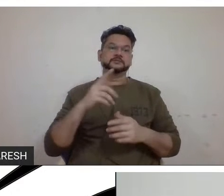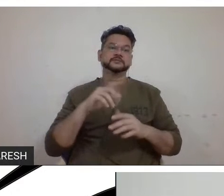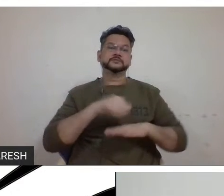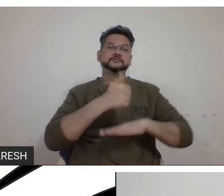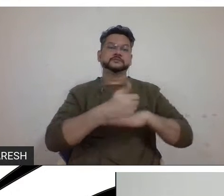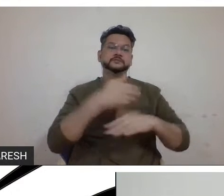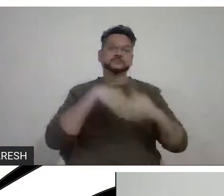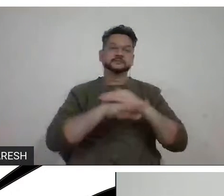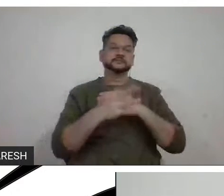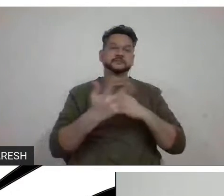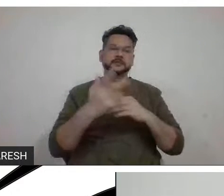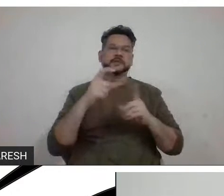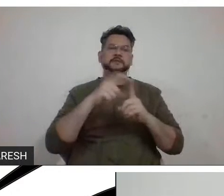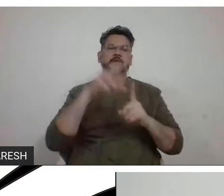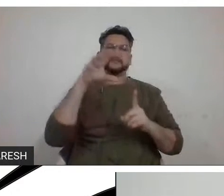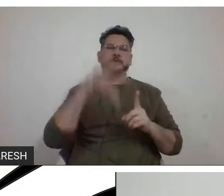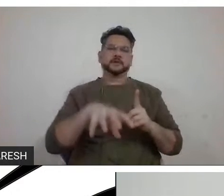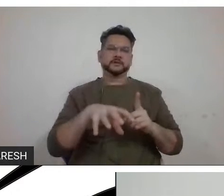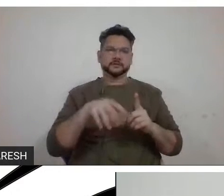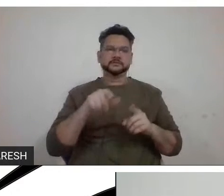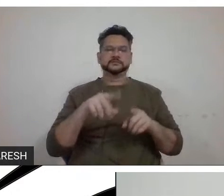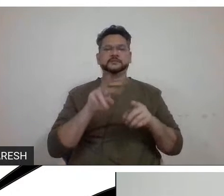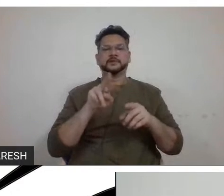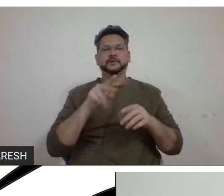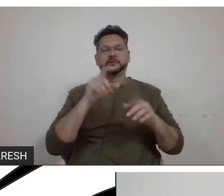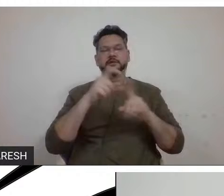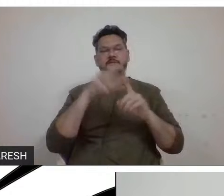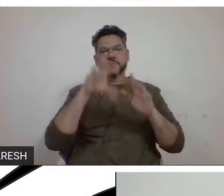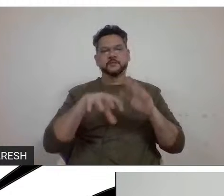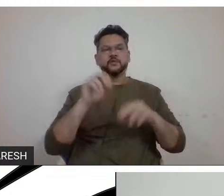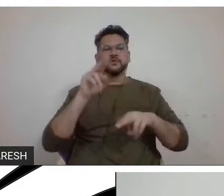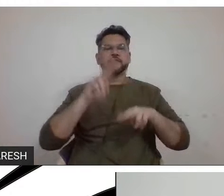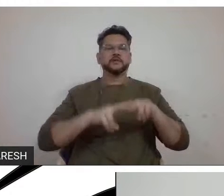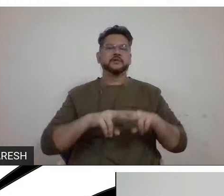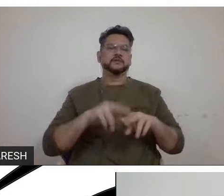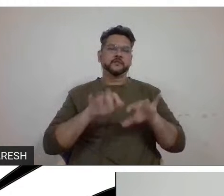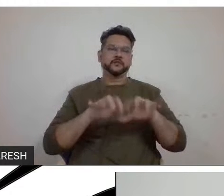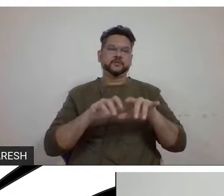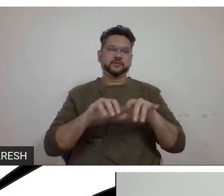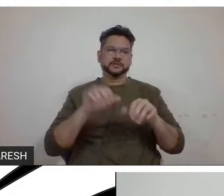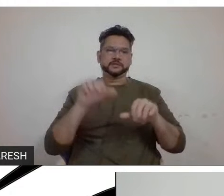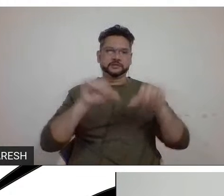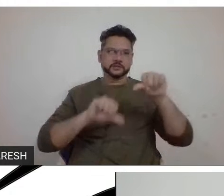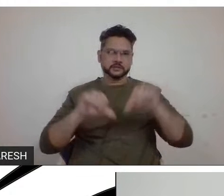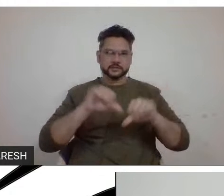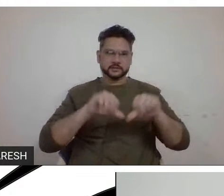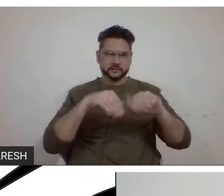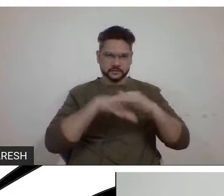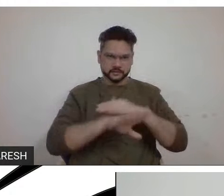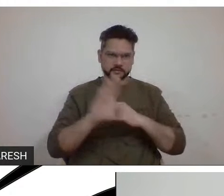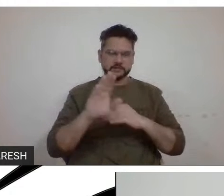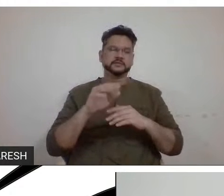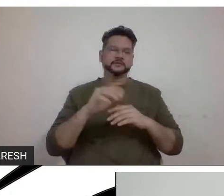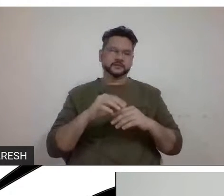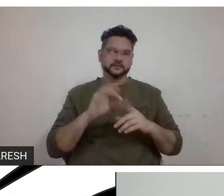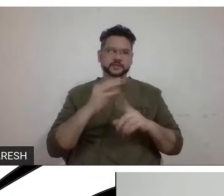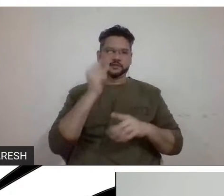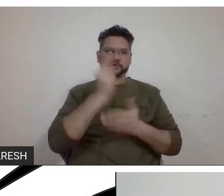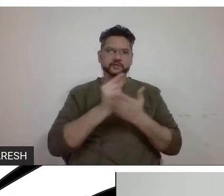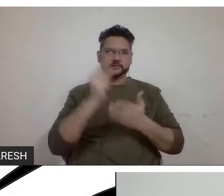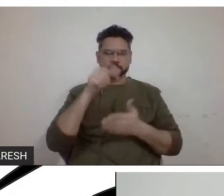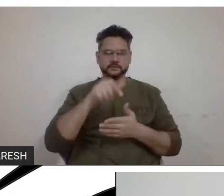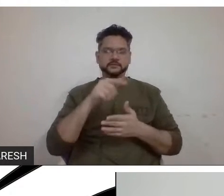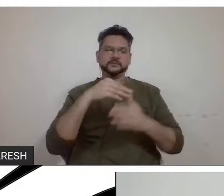of Computer Science, Punjabi University, Patiala, where this center has been established. We have gone through number of